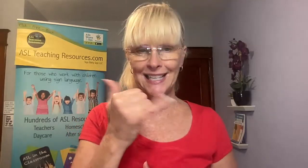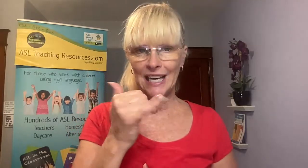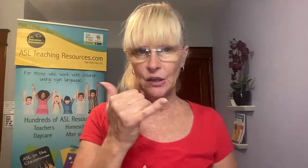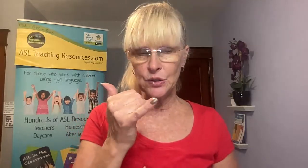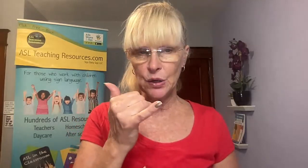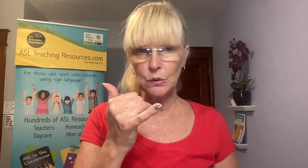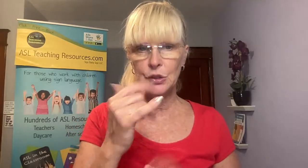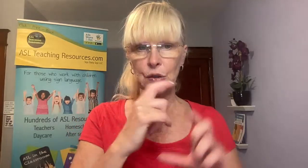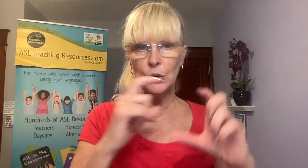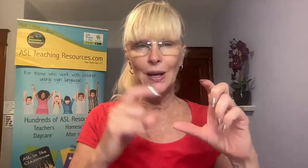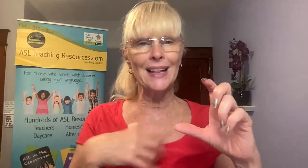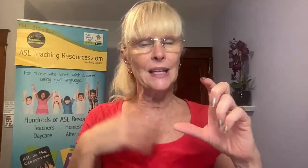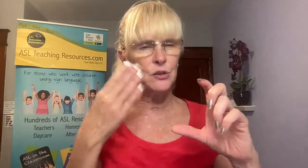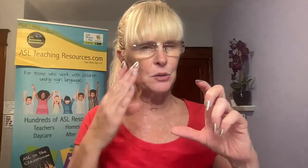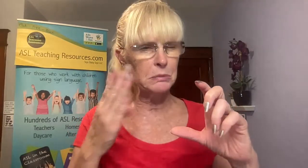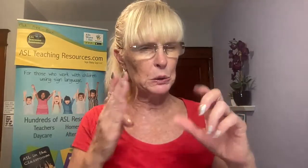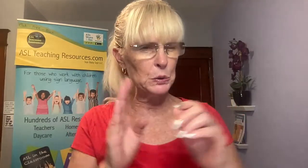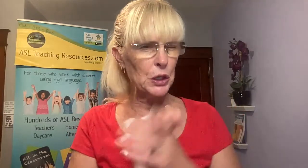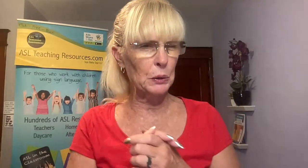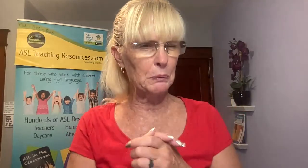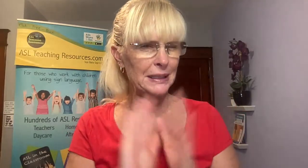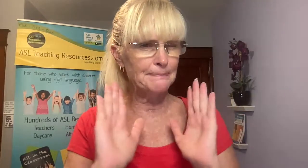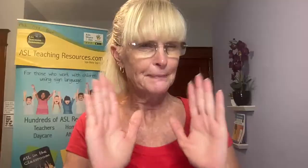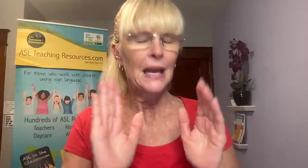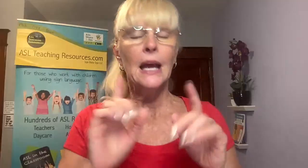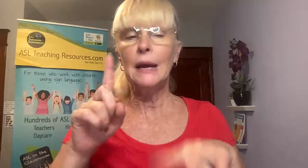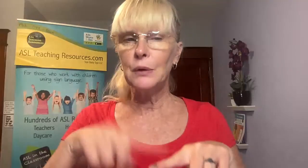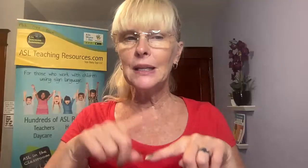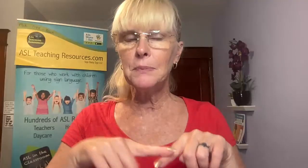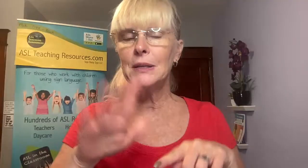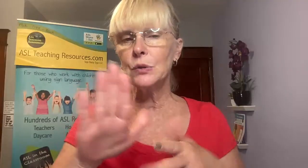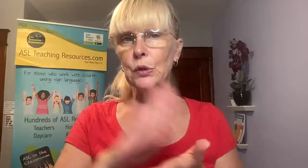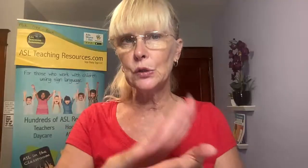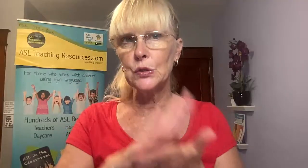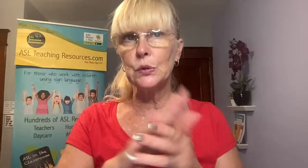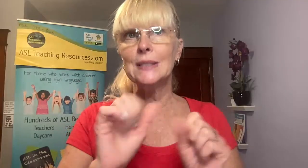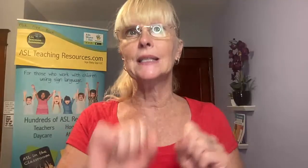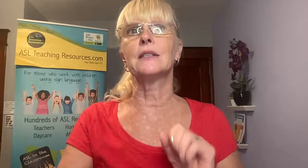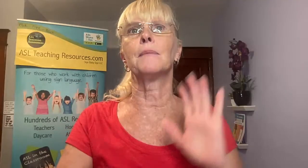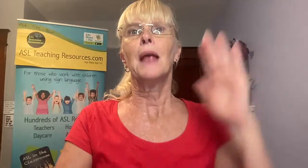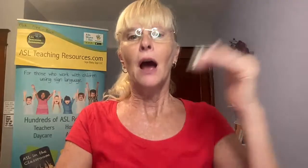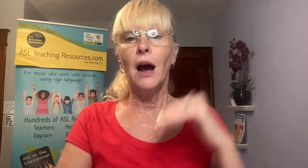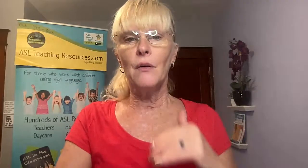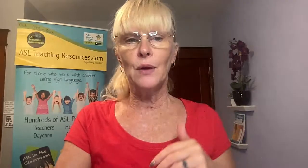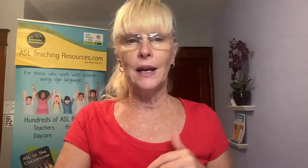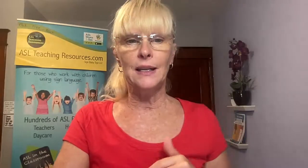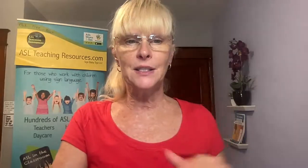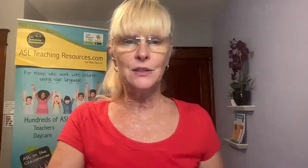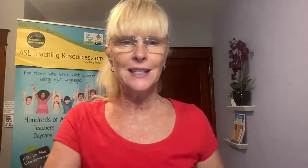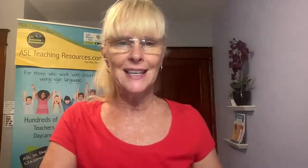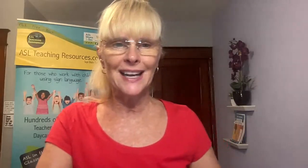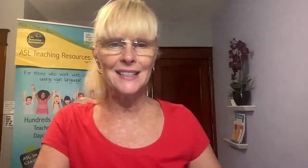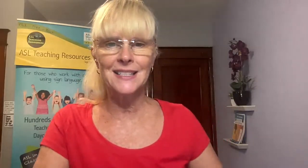yellow zone too, and I think there's a blue zone, but it really depends on your school system. All right, let's go to the next